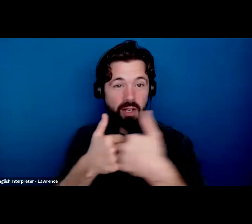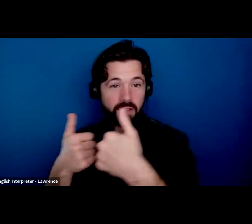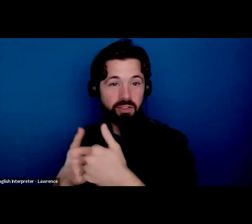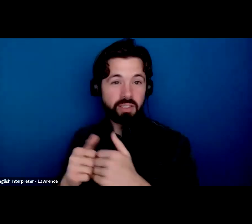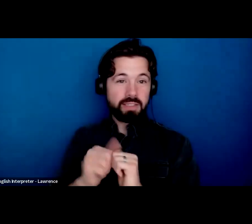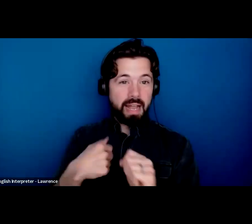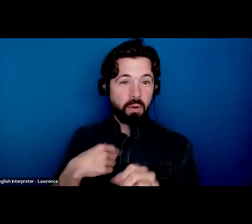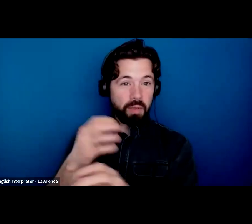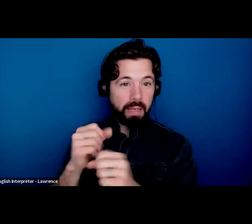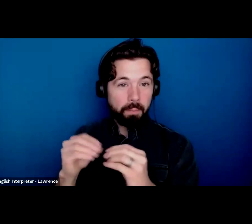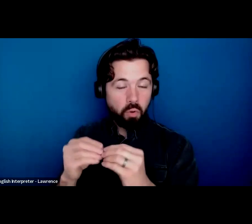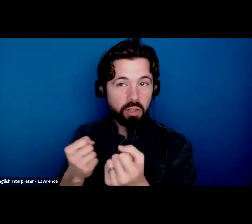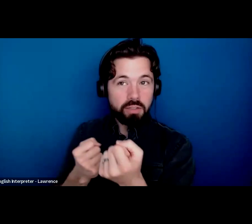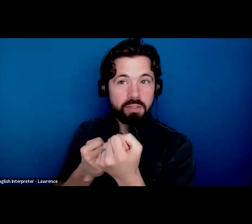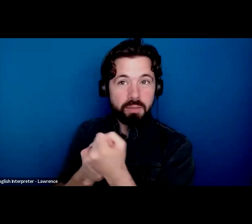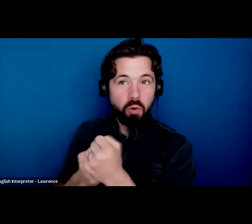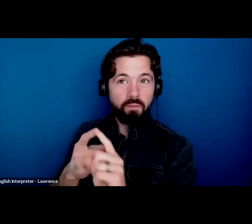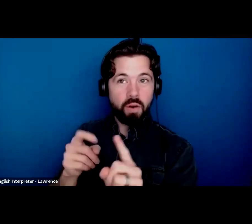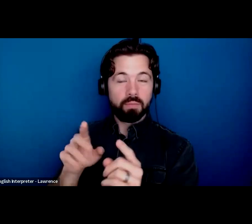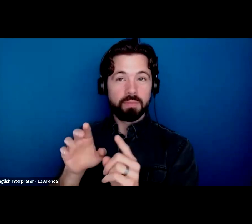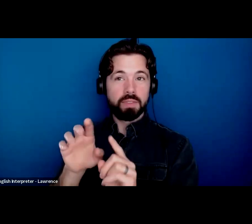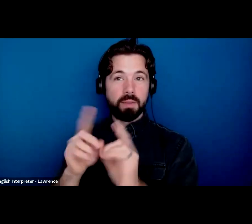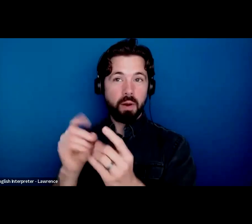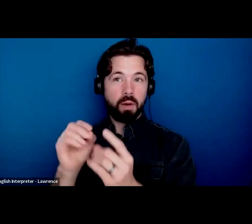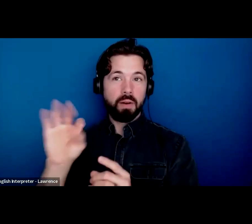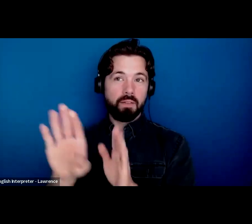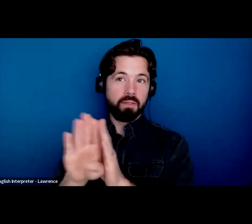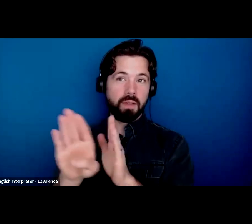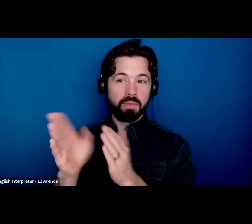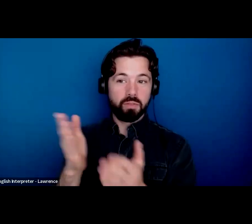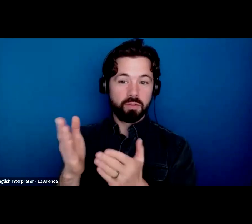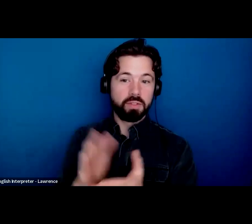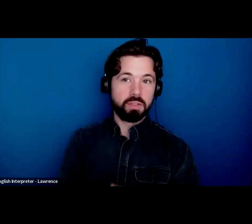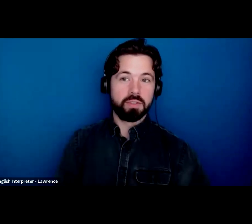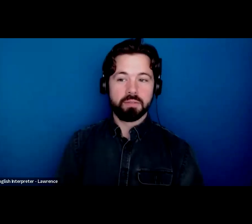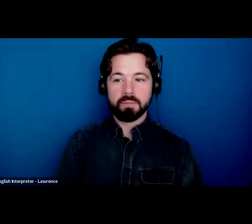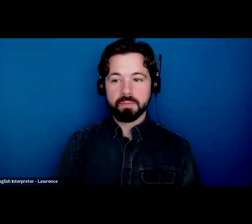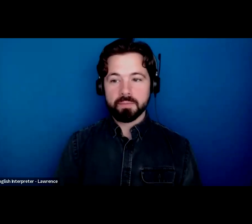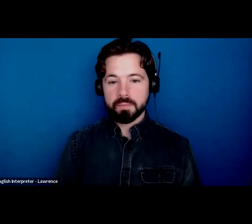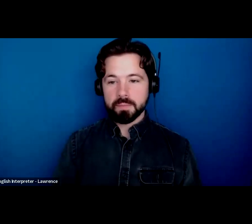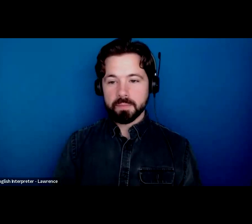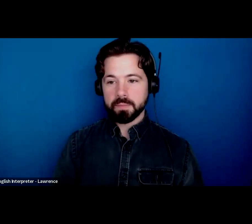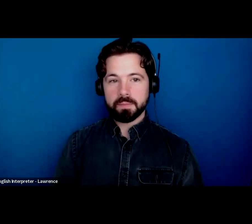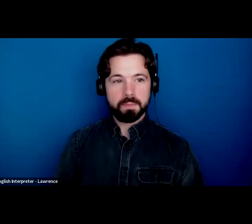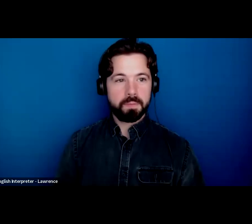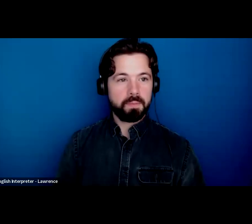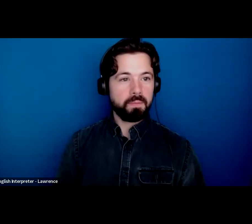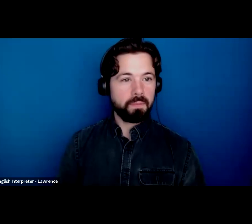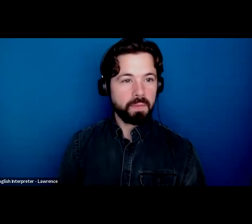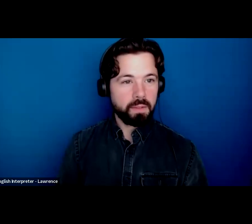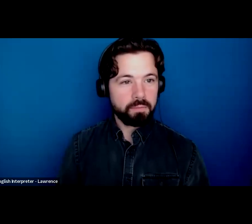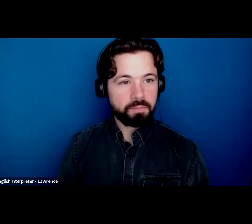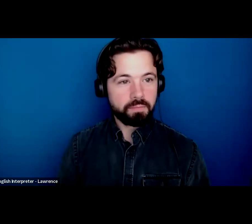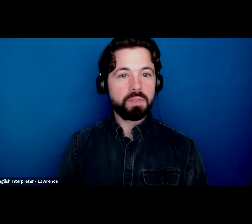that we need from the Department of Developmental Services. So we were able to talk about a number of different things, and so I just kind of want to go over the highlights of